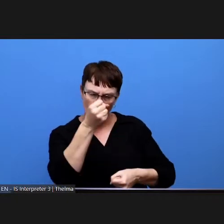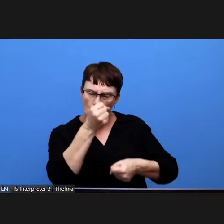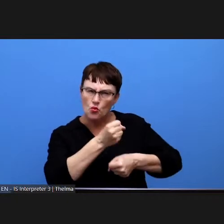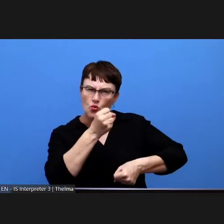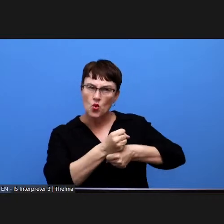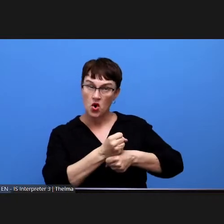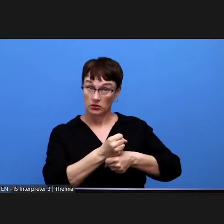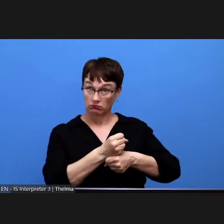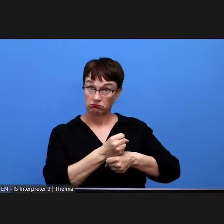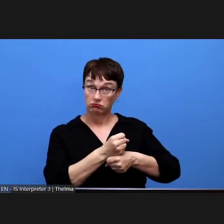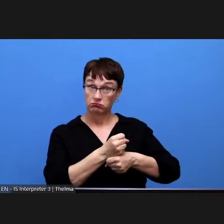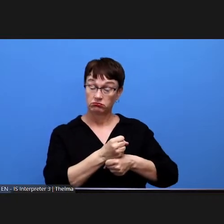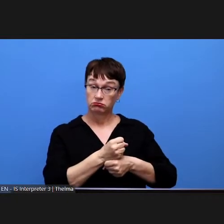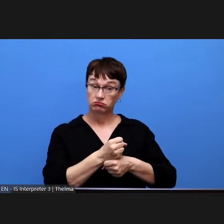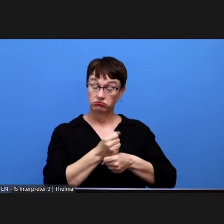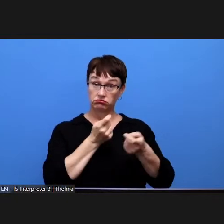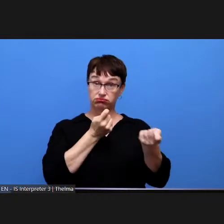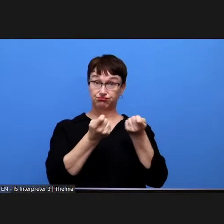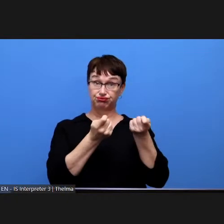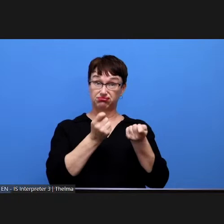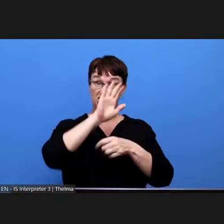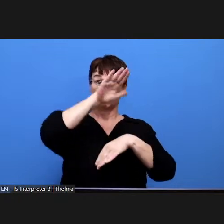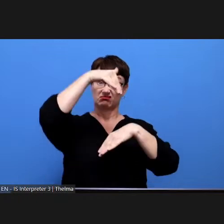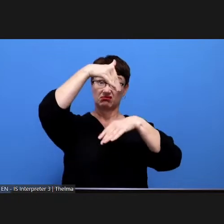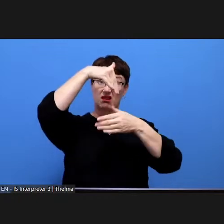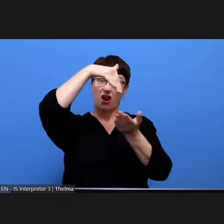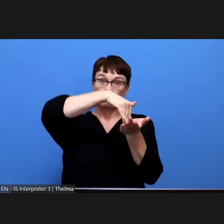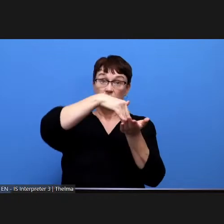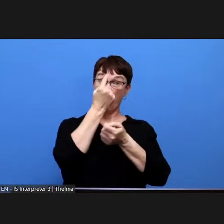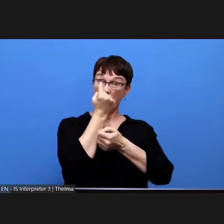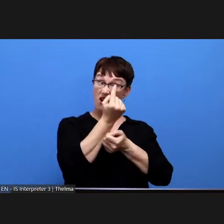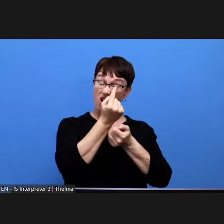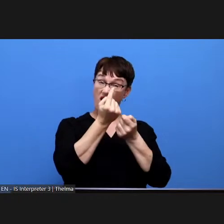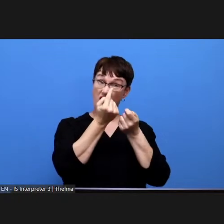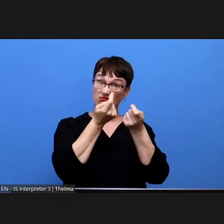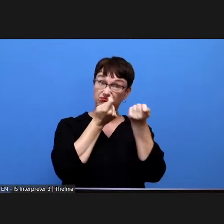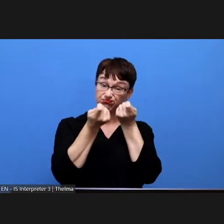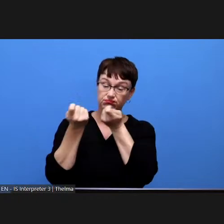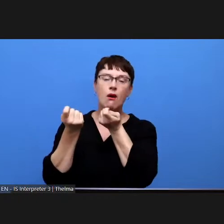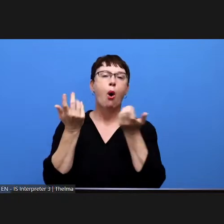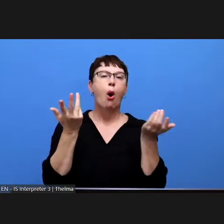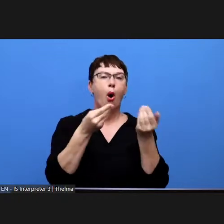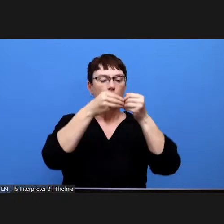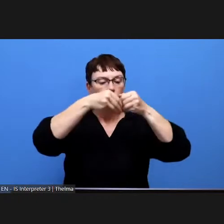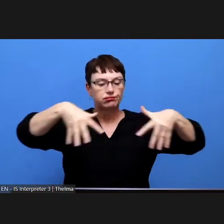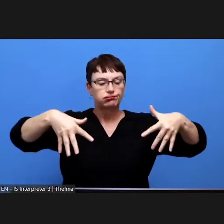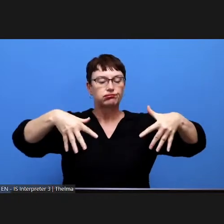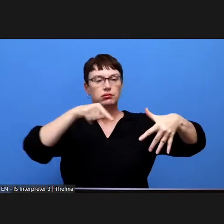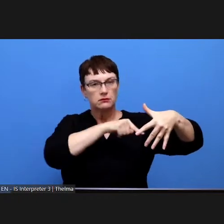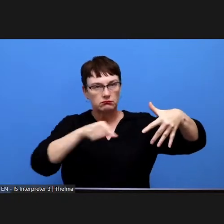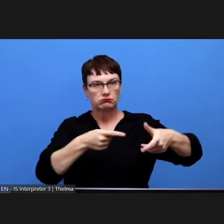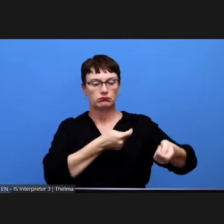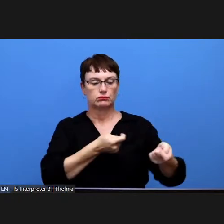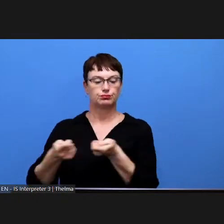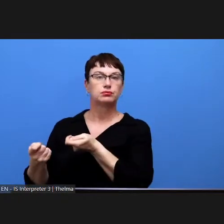actors who have roles and responsibility in promoting and defending human rights at a country